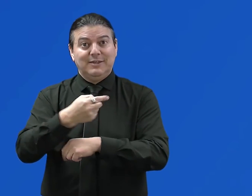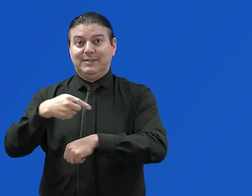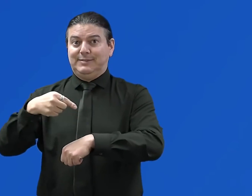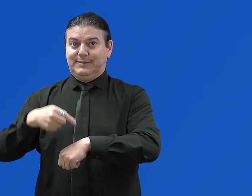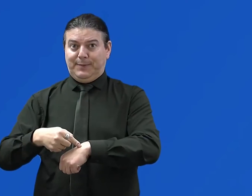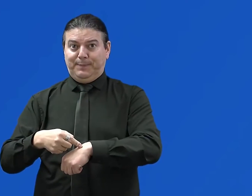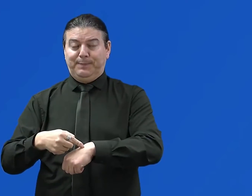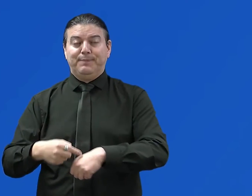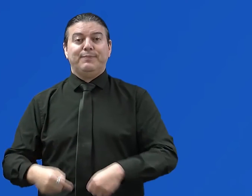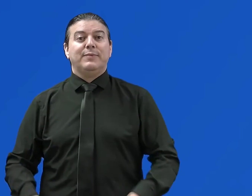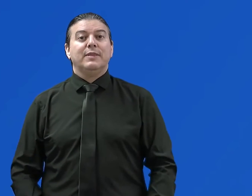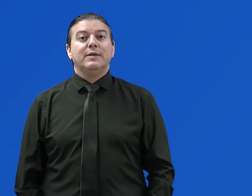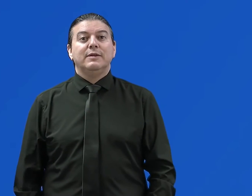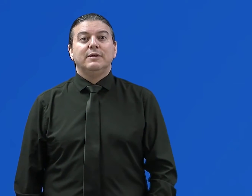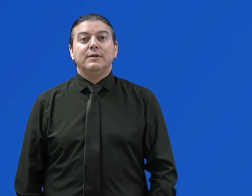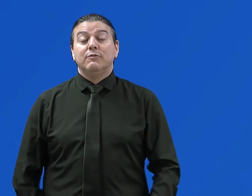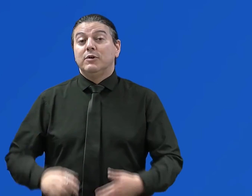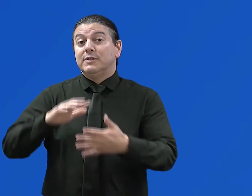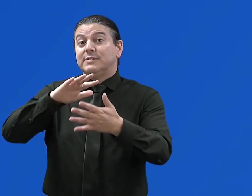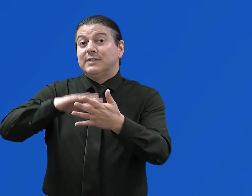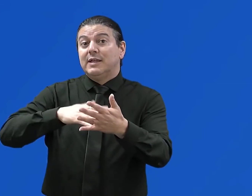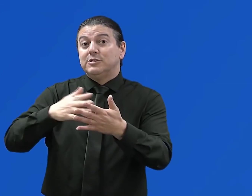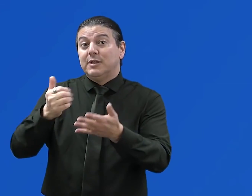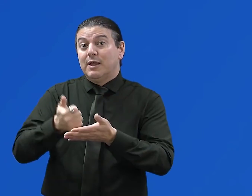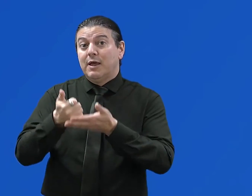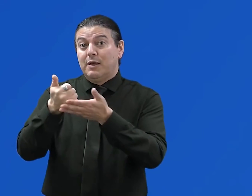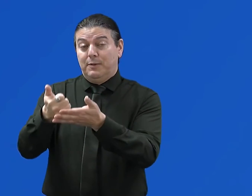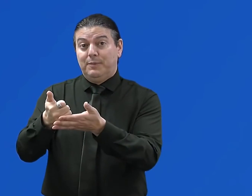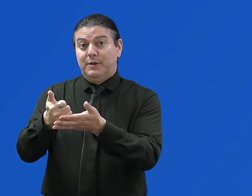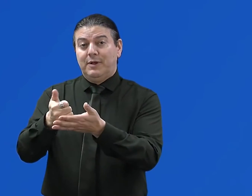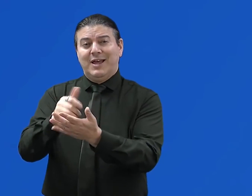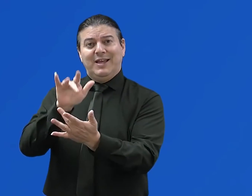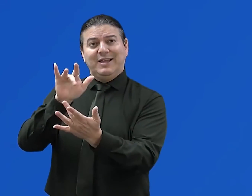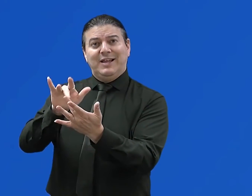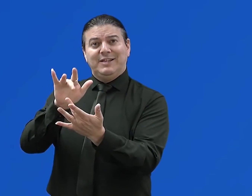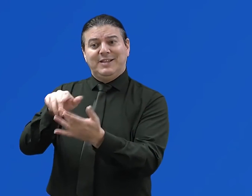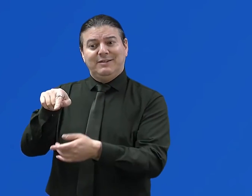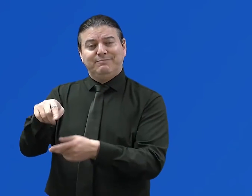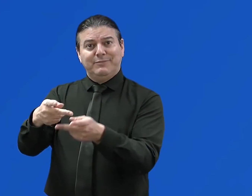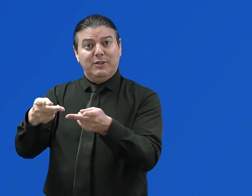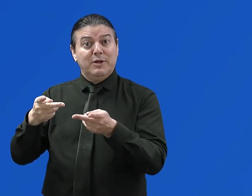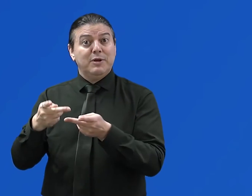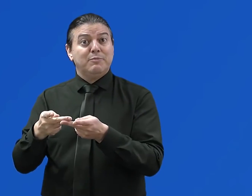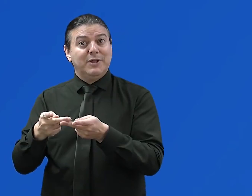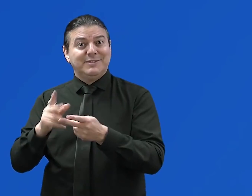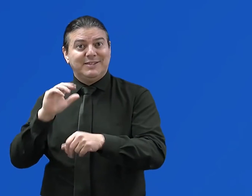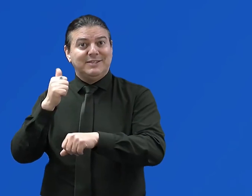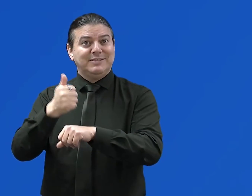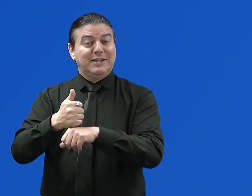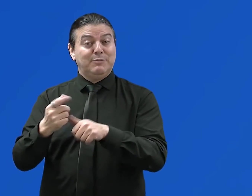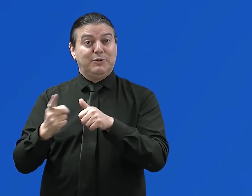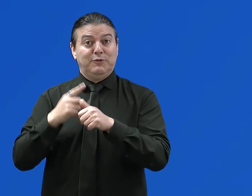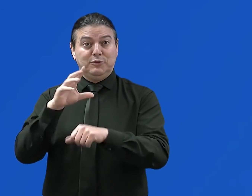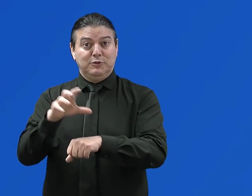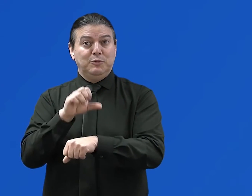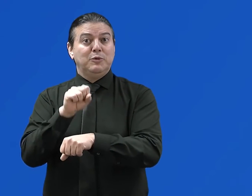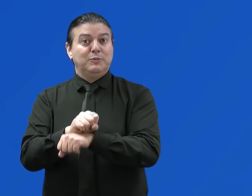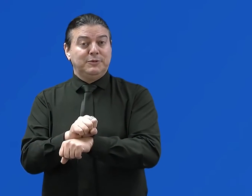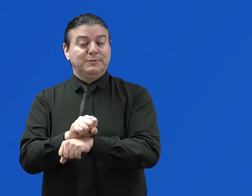For scheduling assistance, contact the location that set up your first appointment or call your